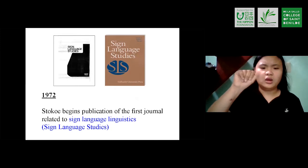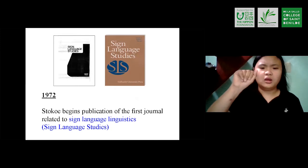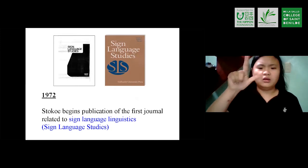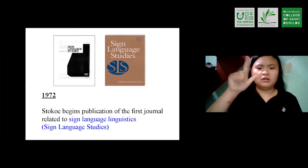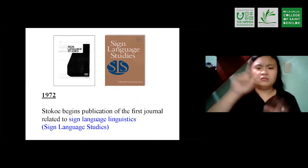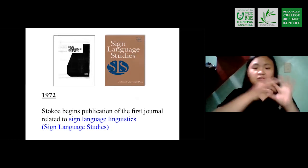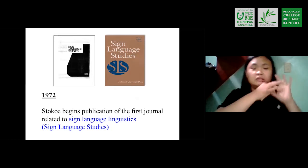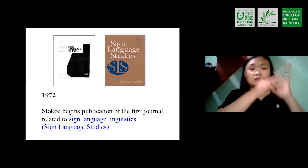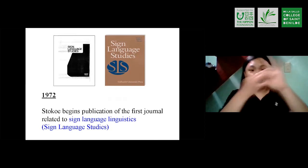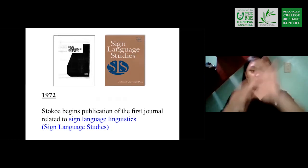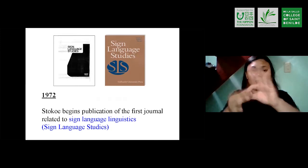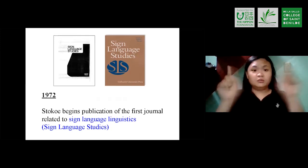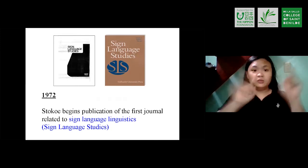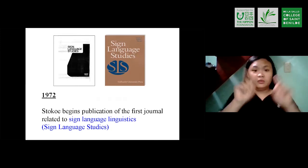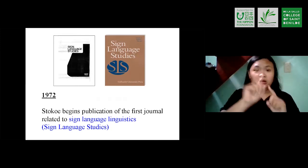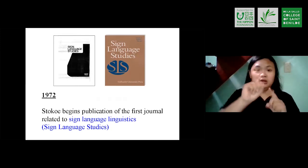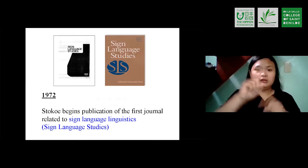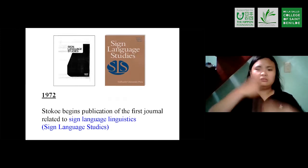started to